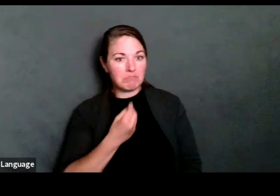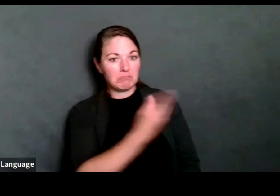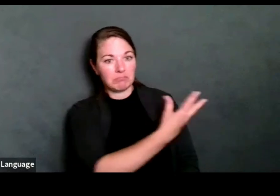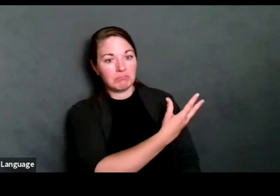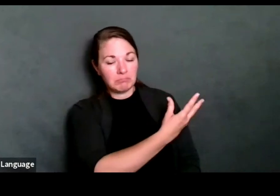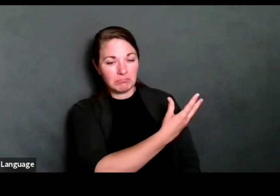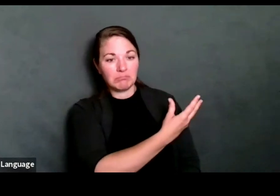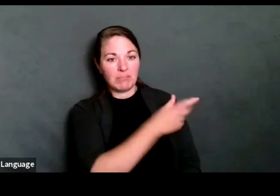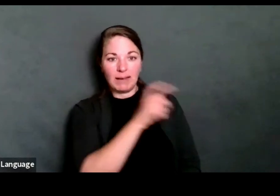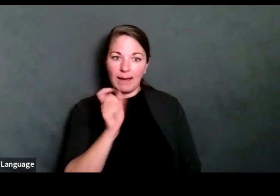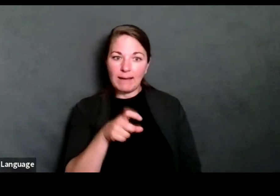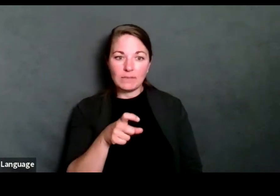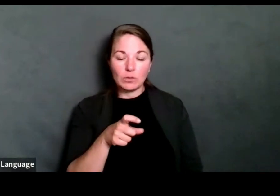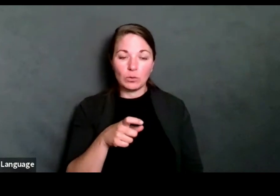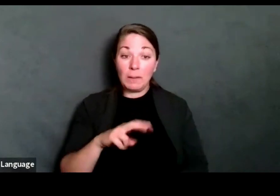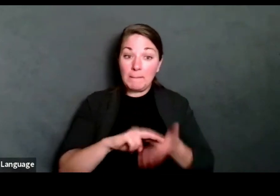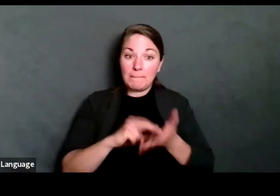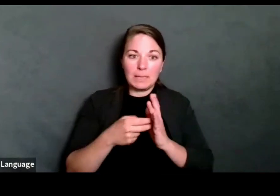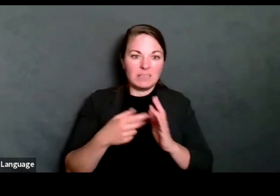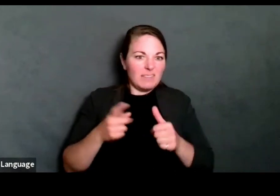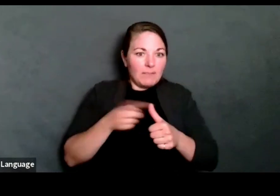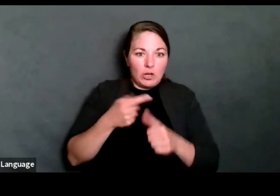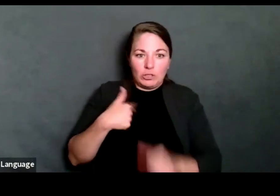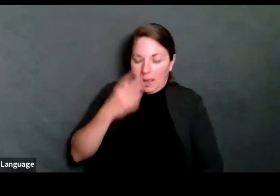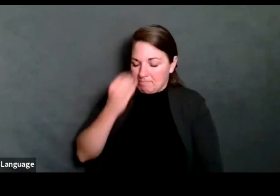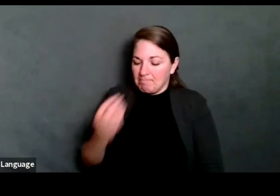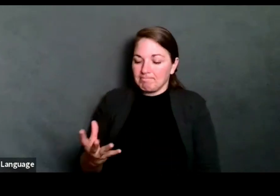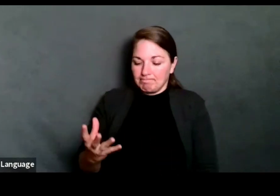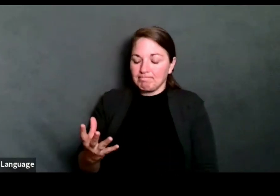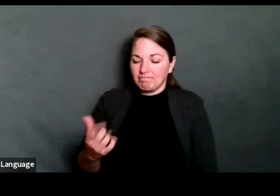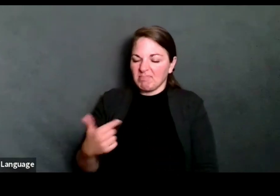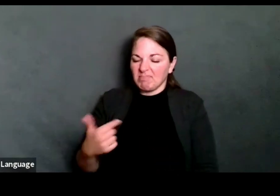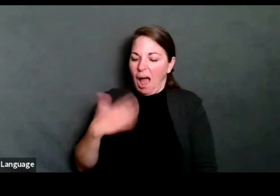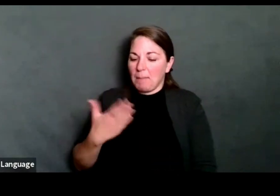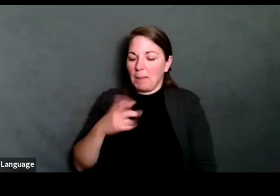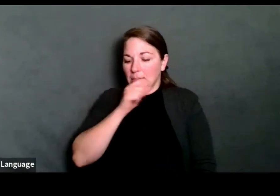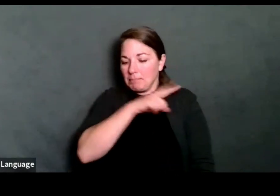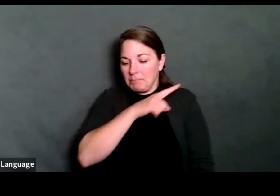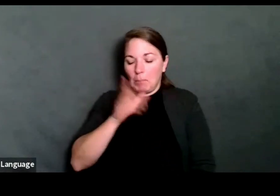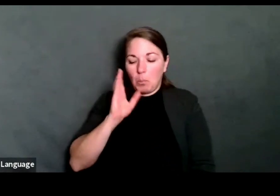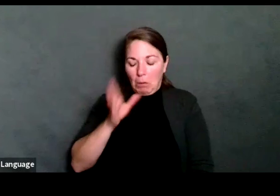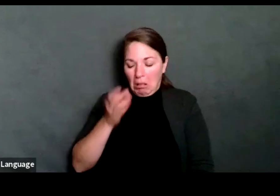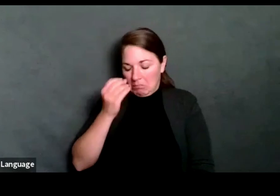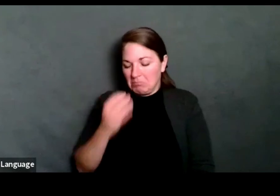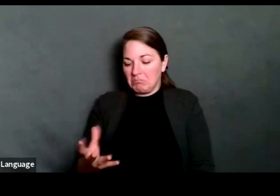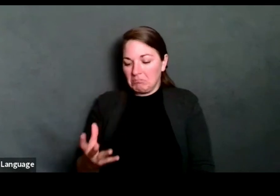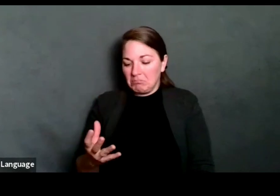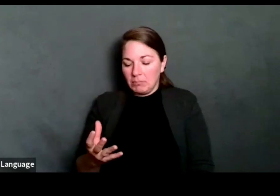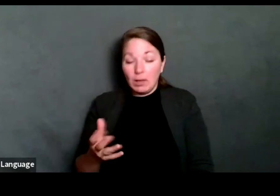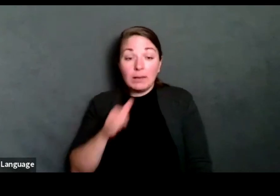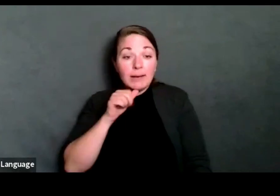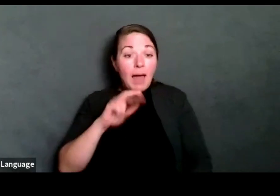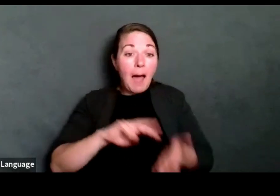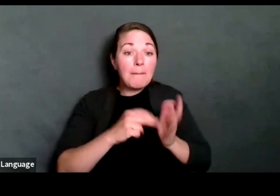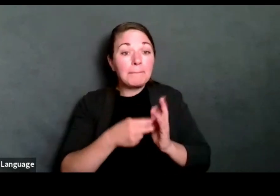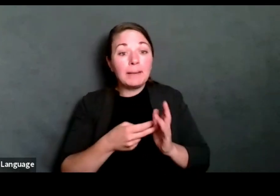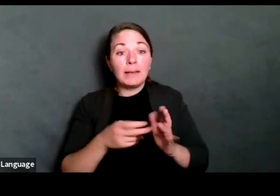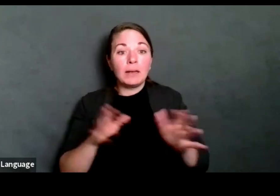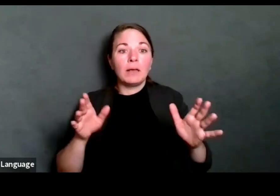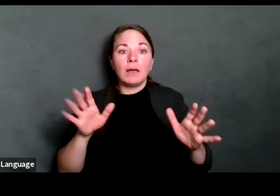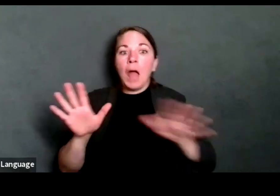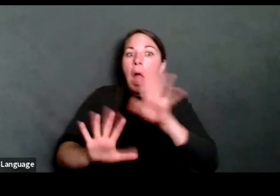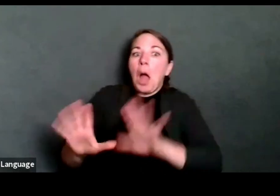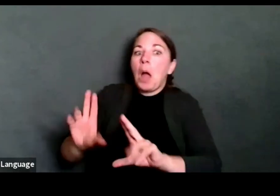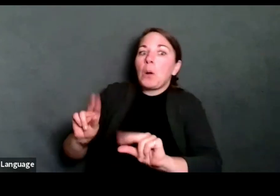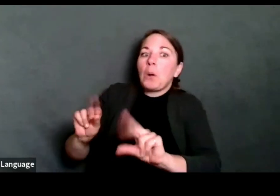them the opportunity to decide what and how they share with us if we might have to break their confidence. This does not mean that you should say,